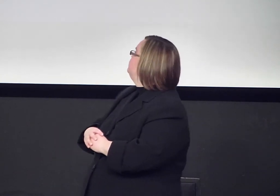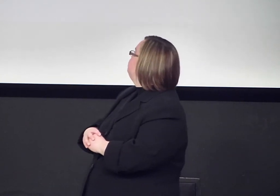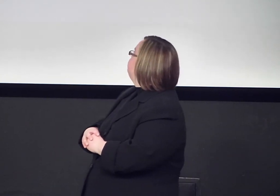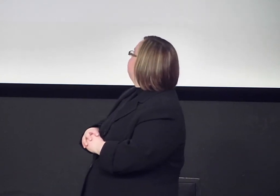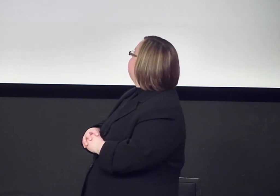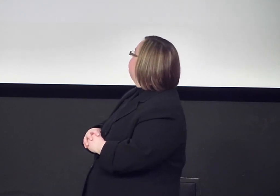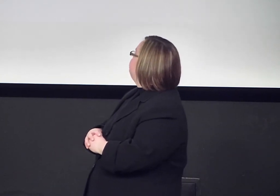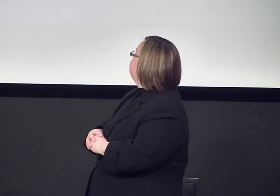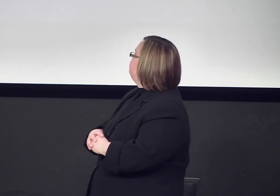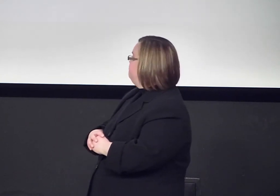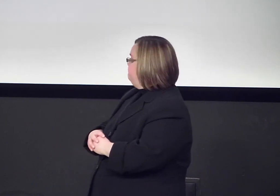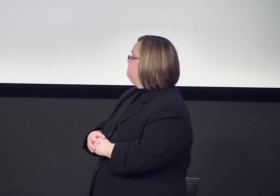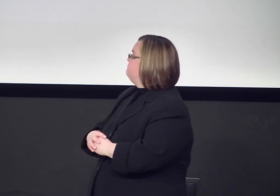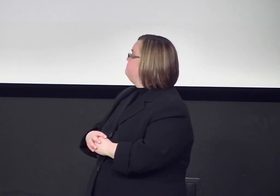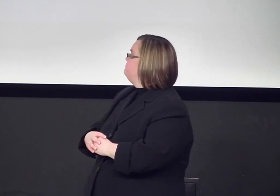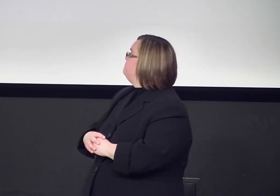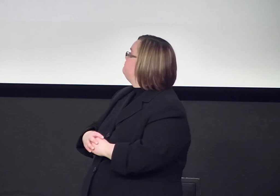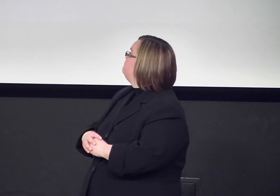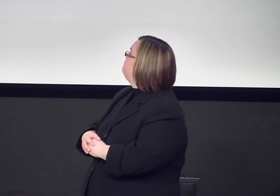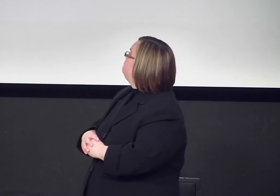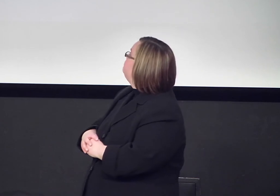the interpreting environment.